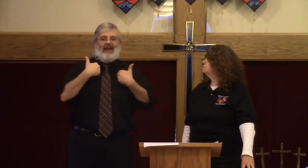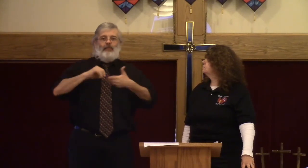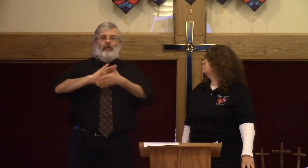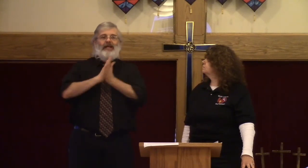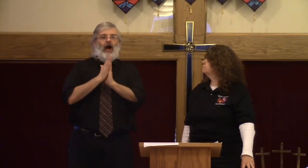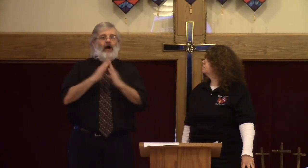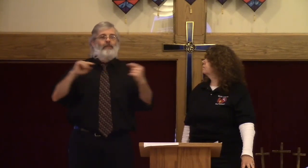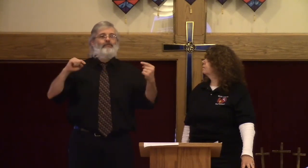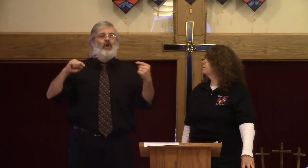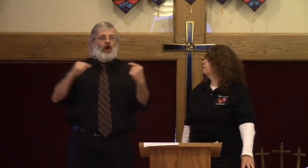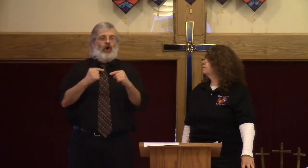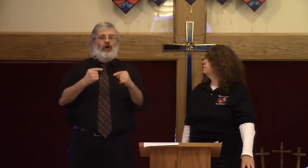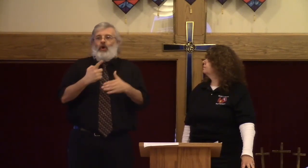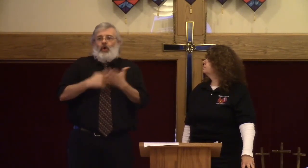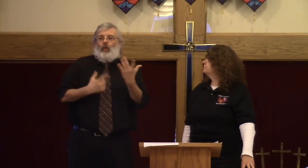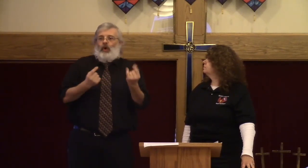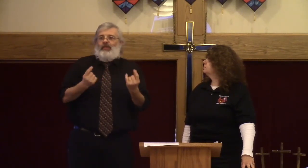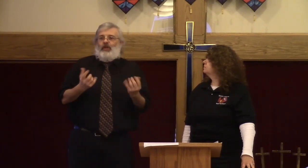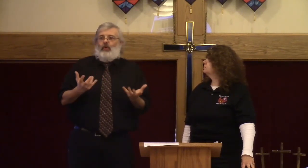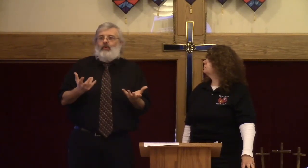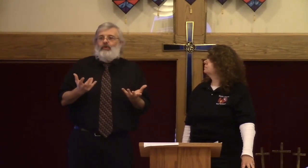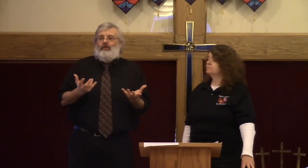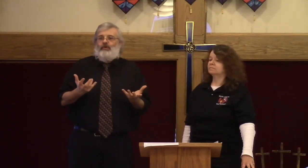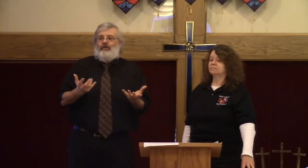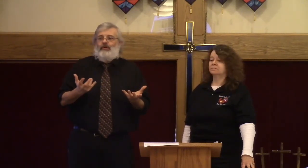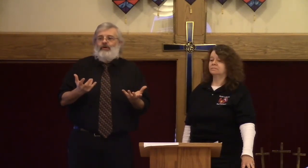animal becomes hurt, what do?